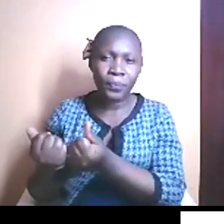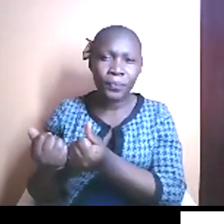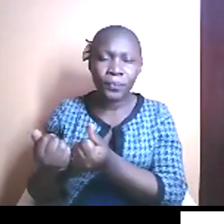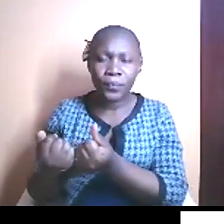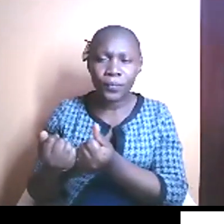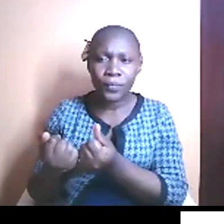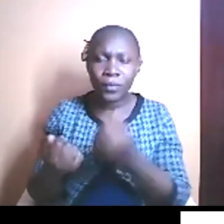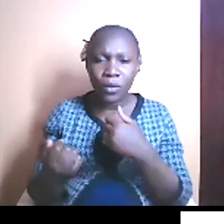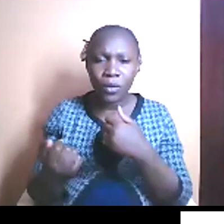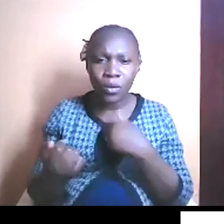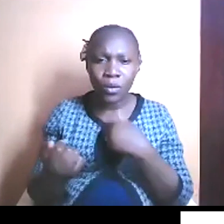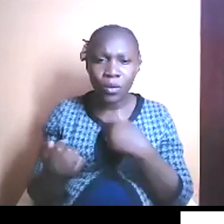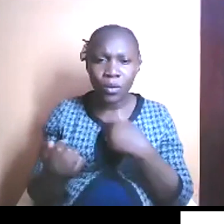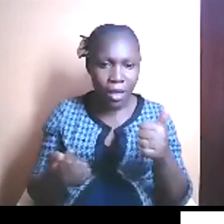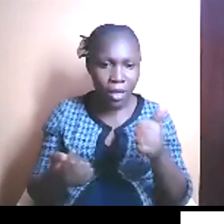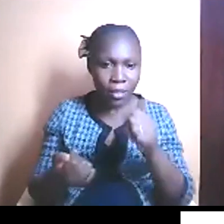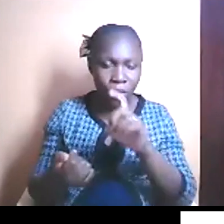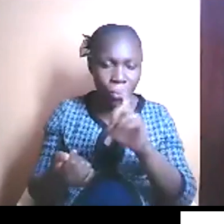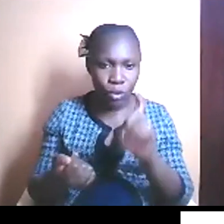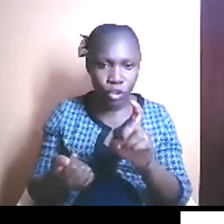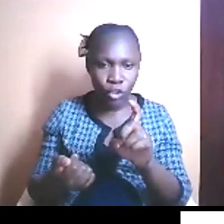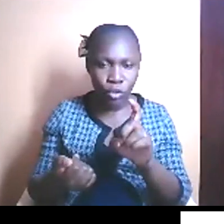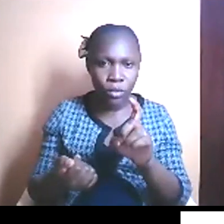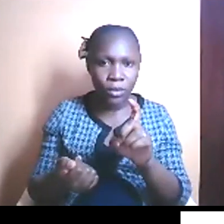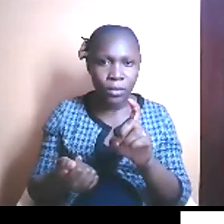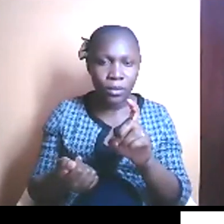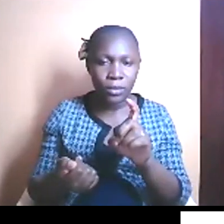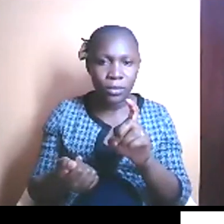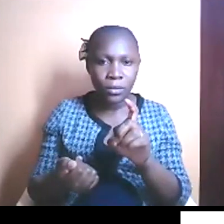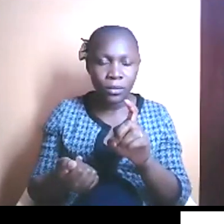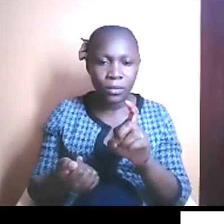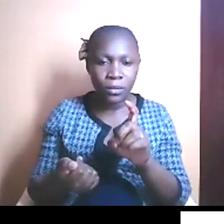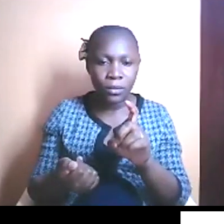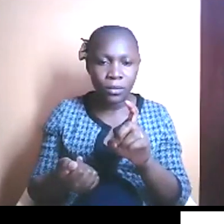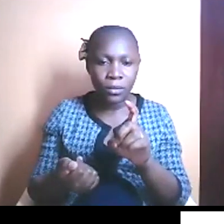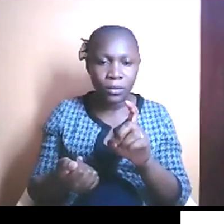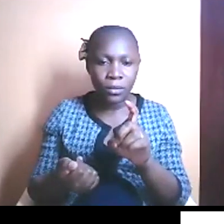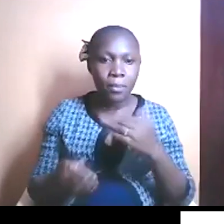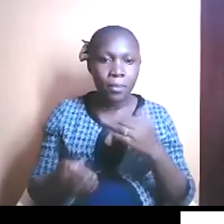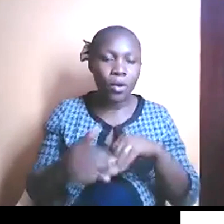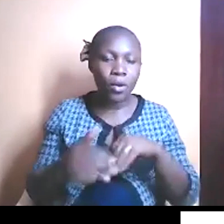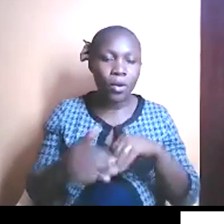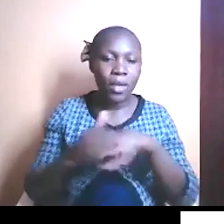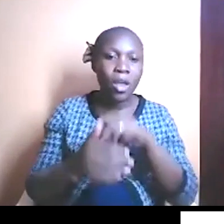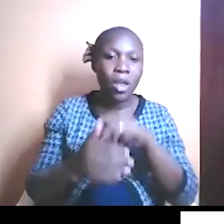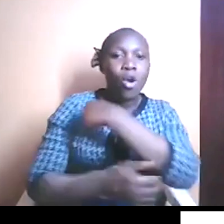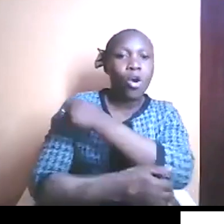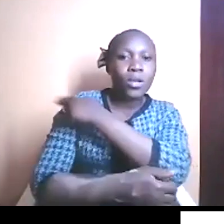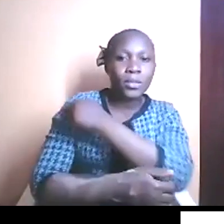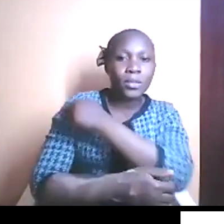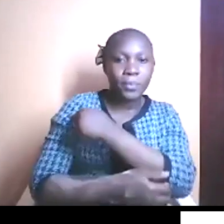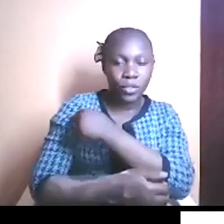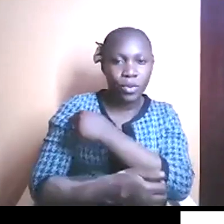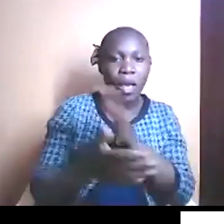in the hospitality, not hospitality, hospitals, and the situation is getting, there's